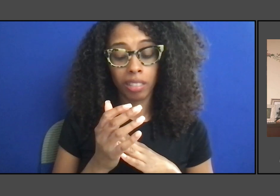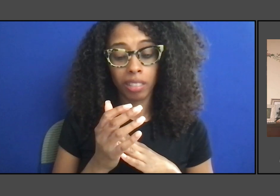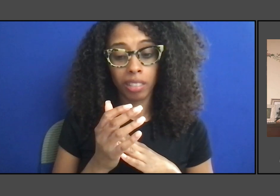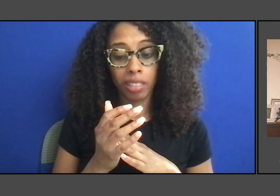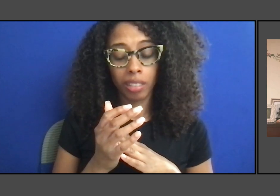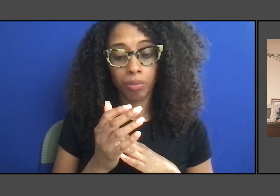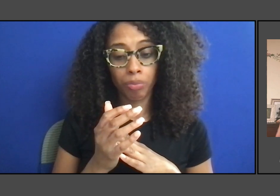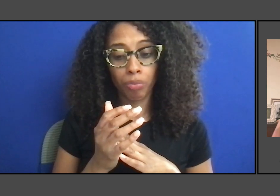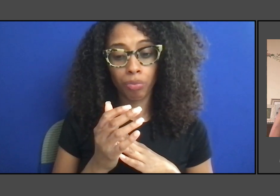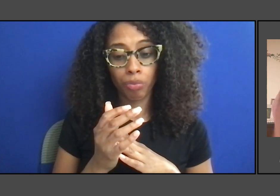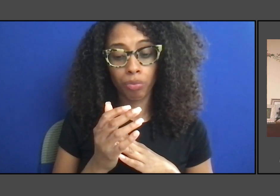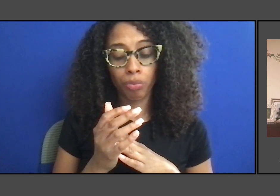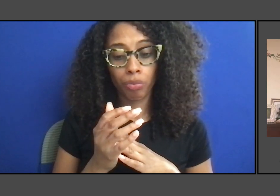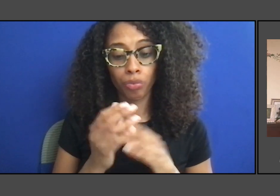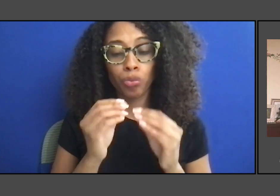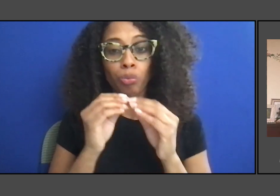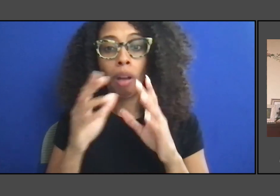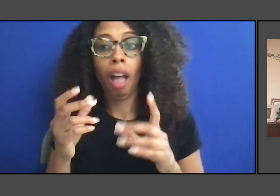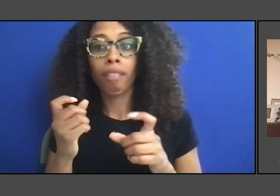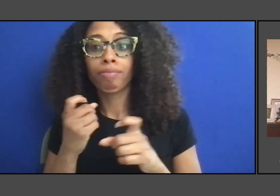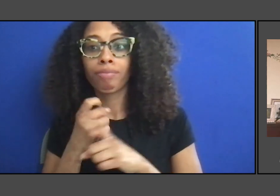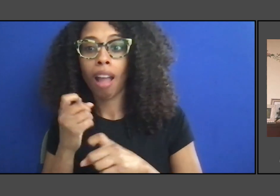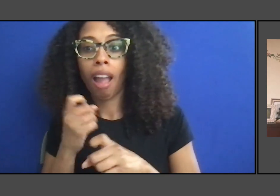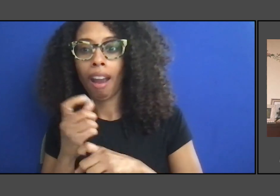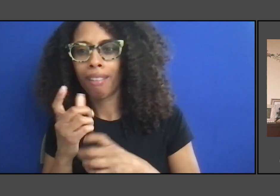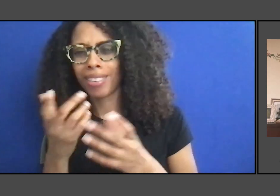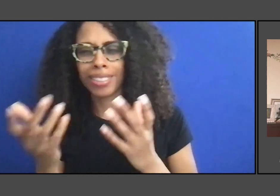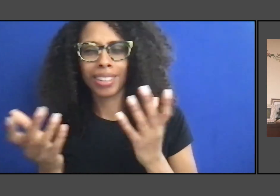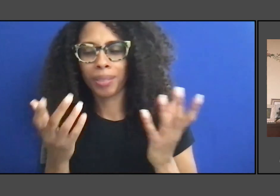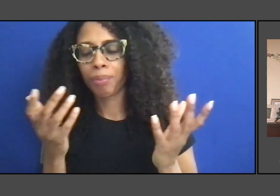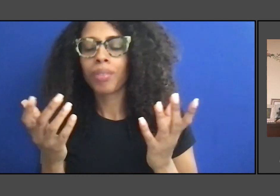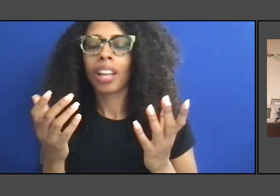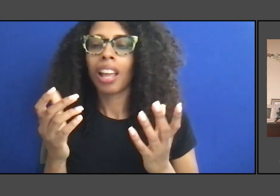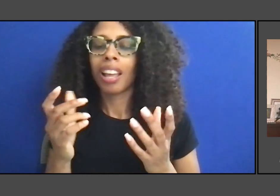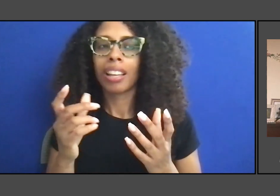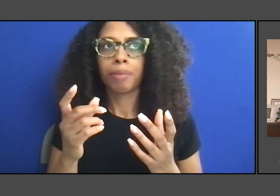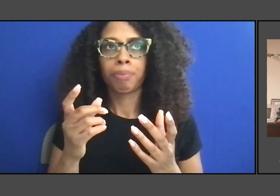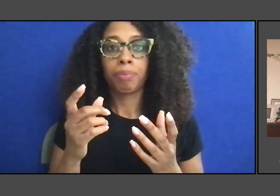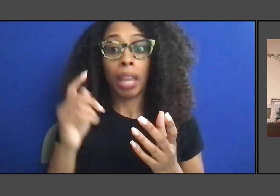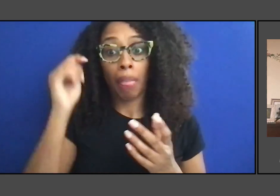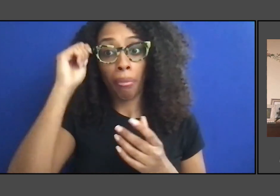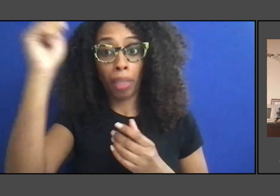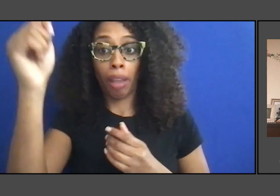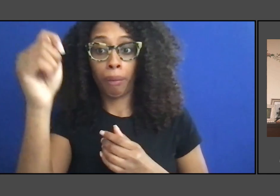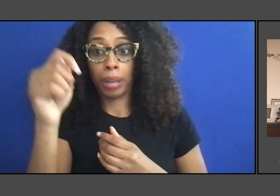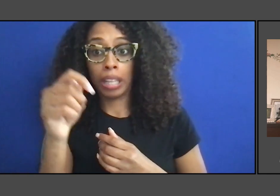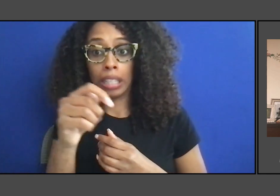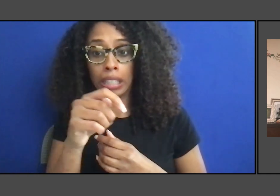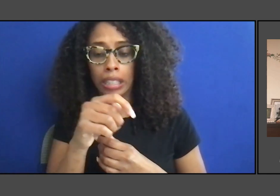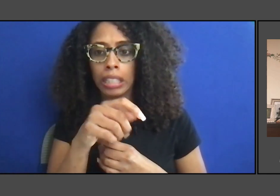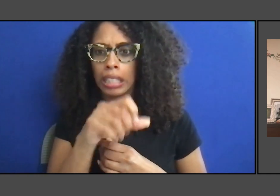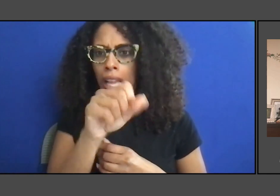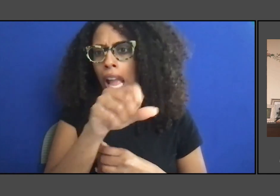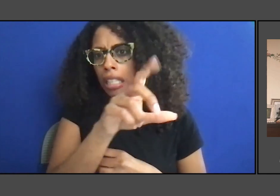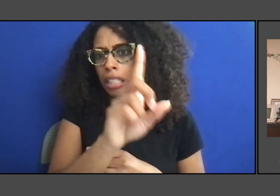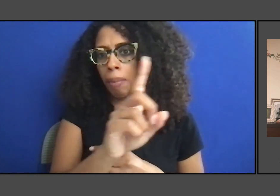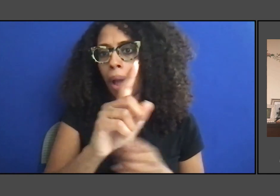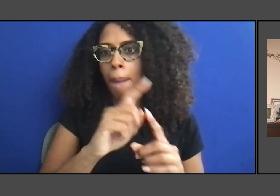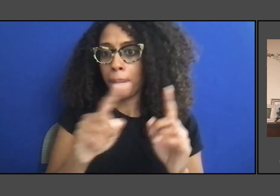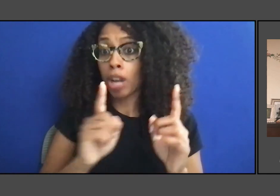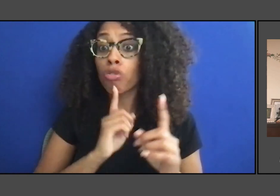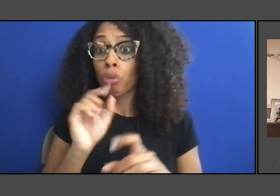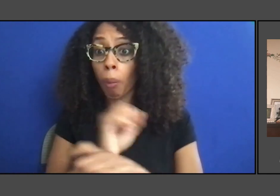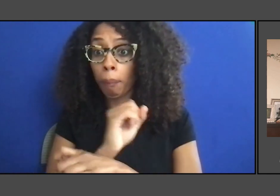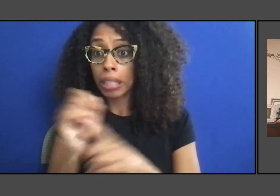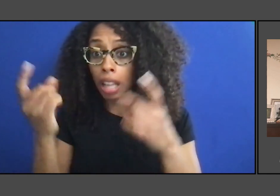it's democracy in theory, but it hasn't actually really happened. Right. You know what I mean? Like in the music, and I